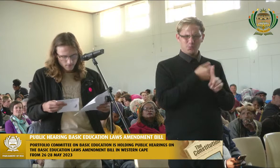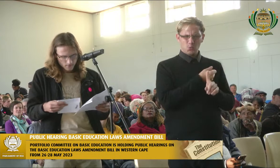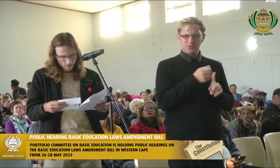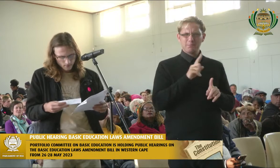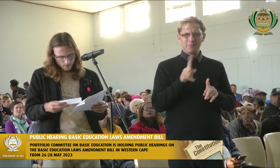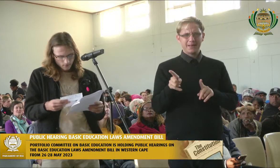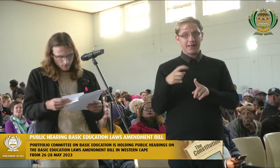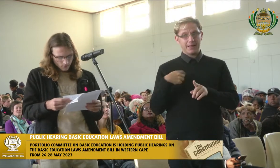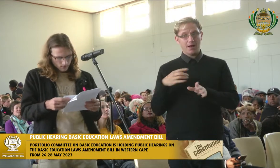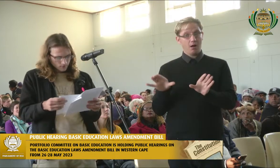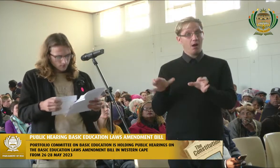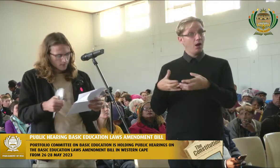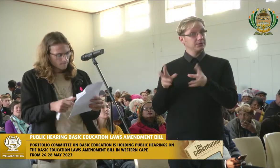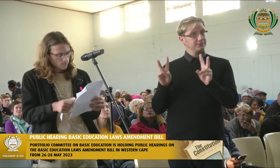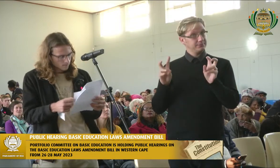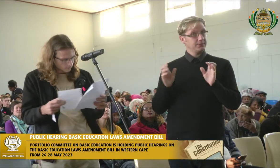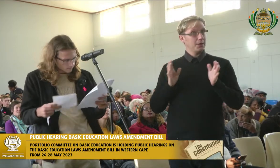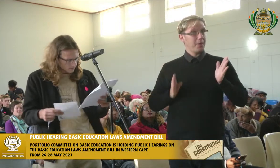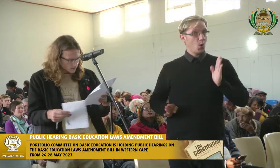education?